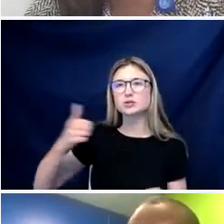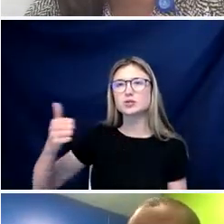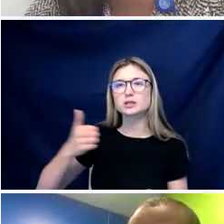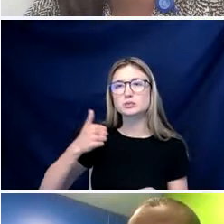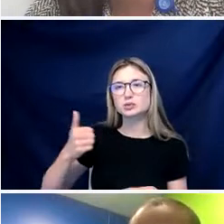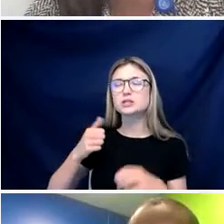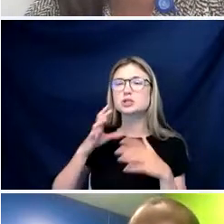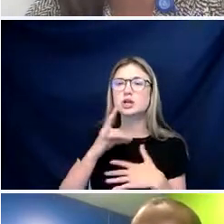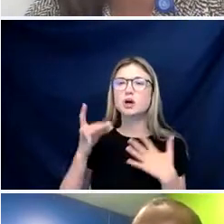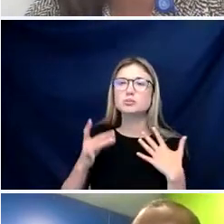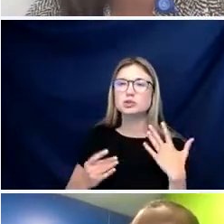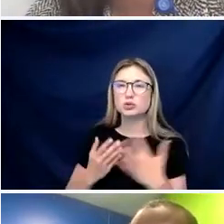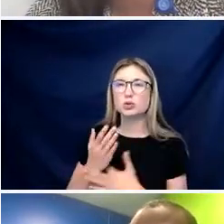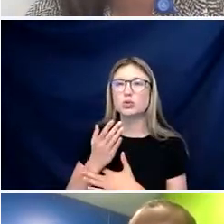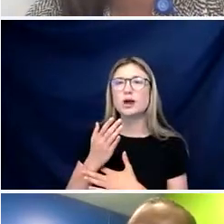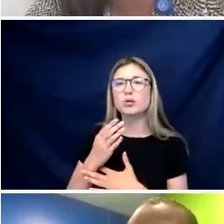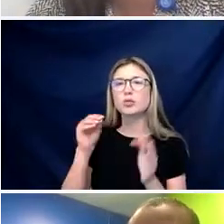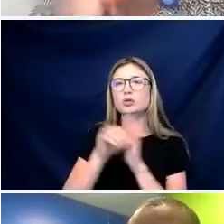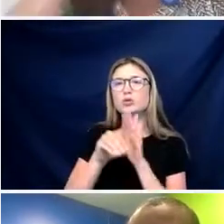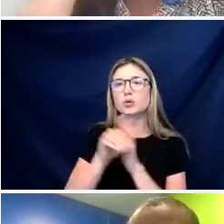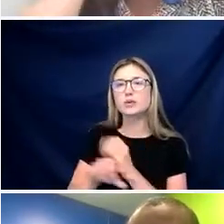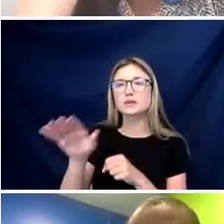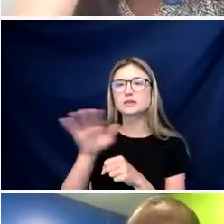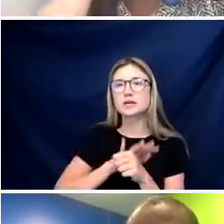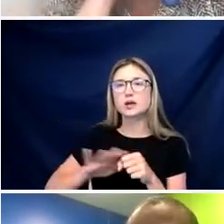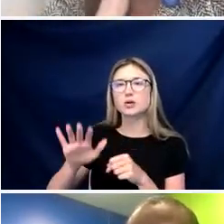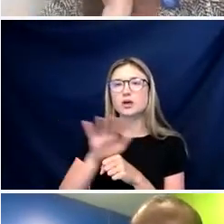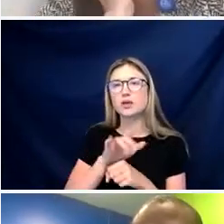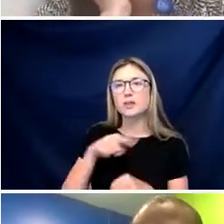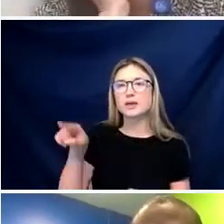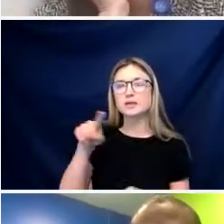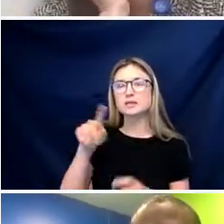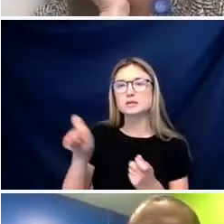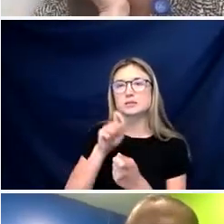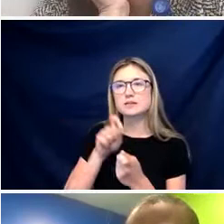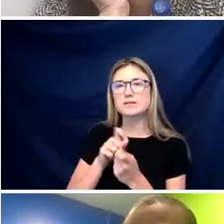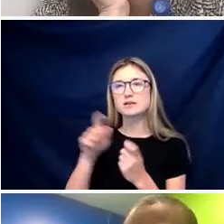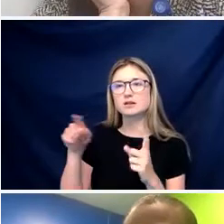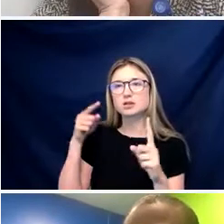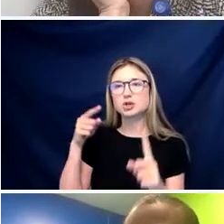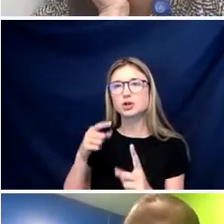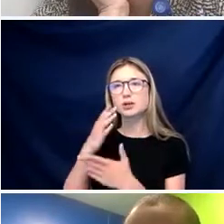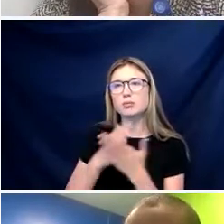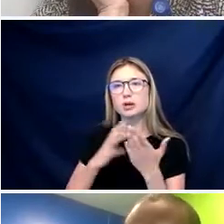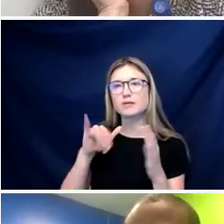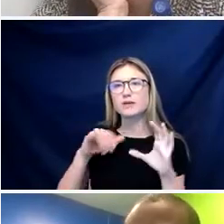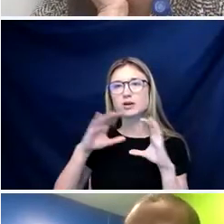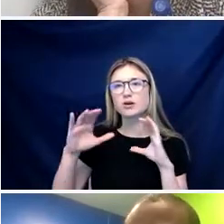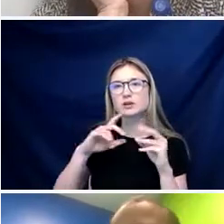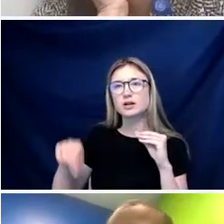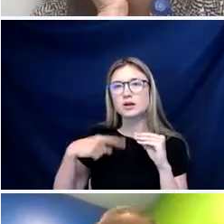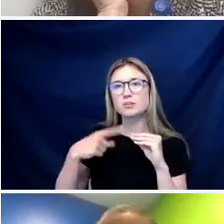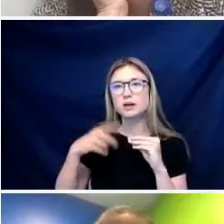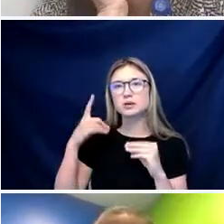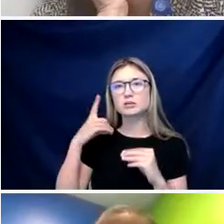New Orleans region. And they specifically targeted part of that conversation around disabled transportation.